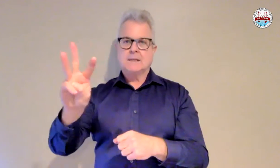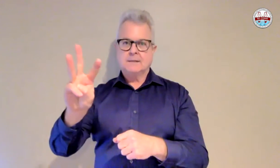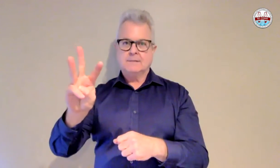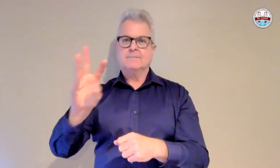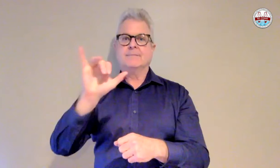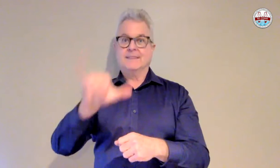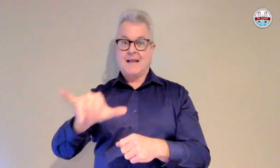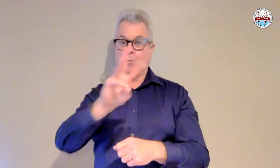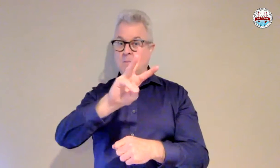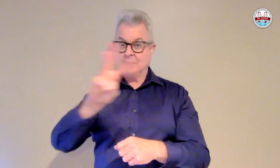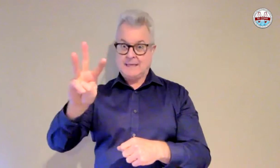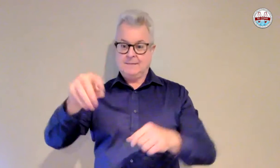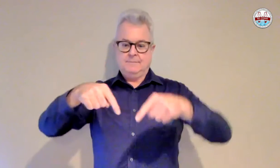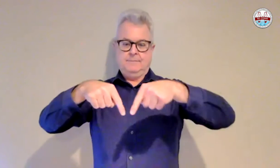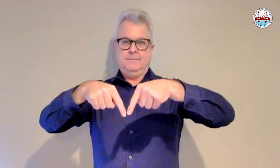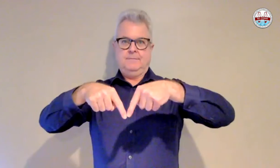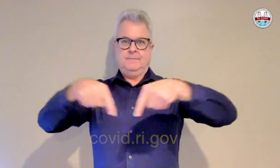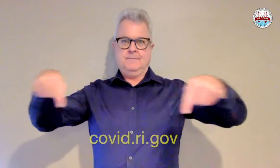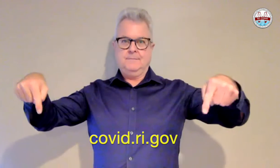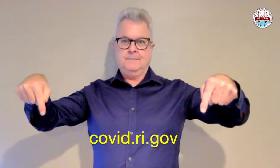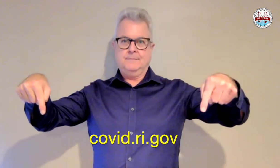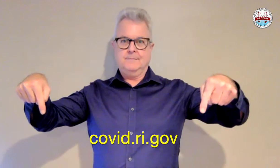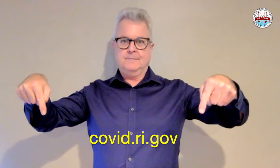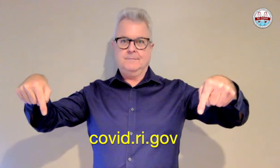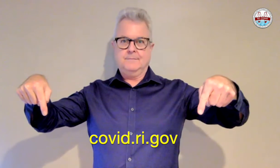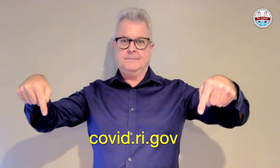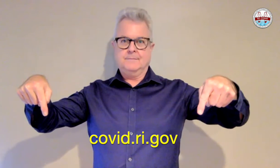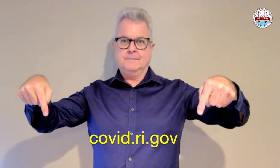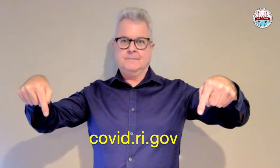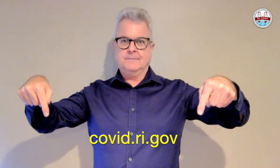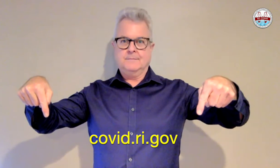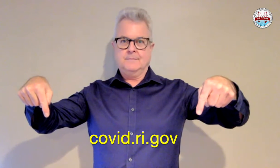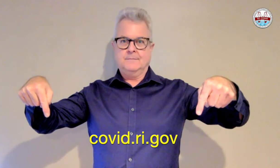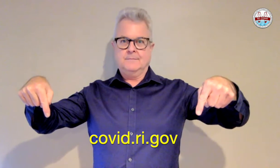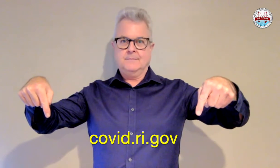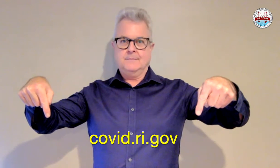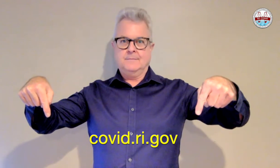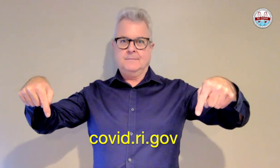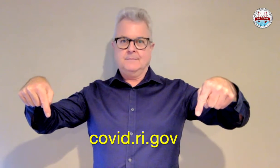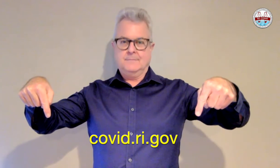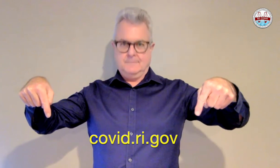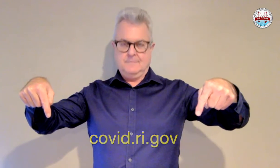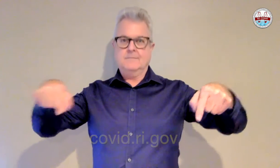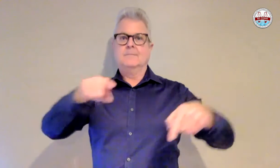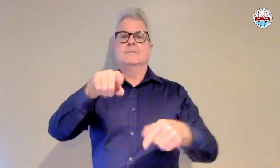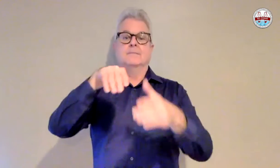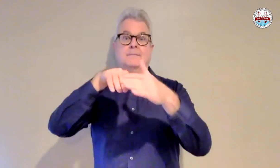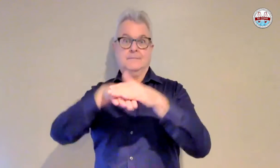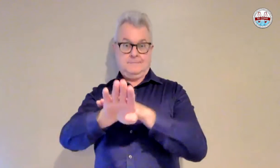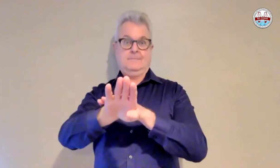that, you would go to the Department of Health's website. And upon going into their website, which is as follows listed below,